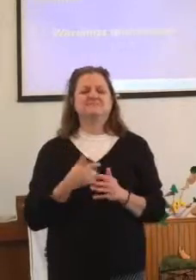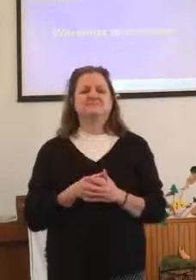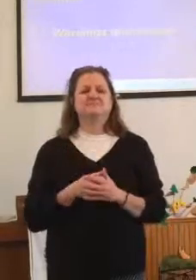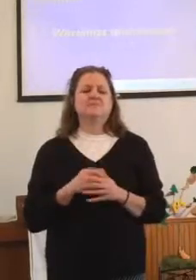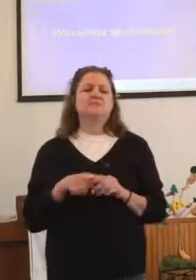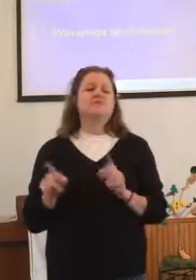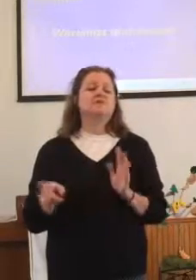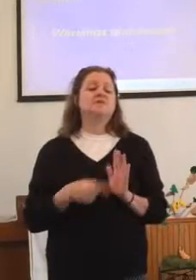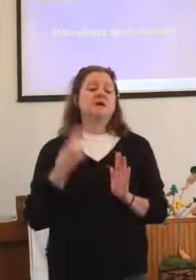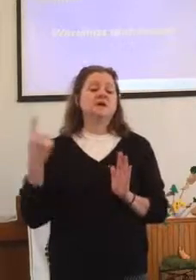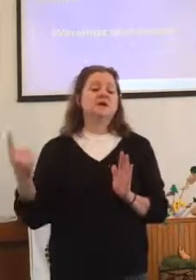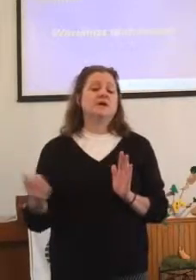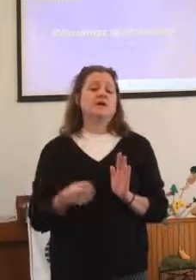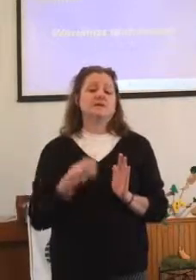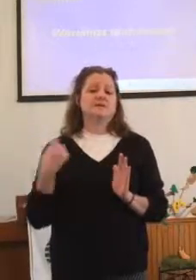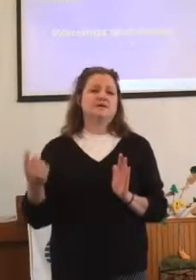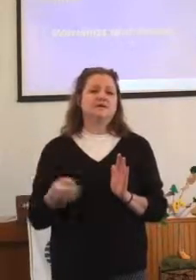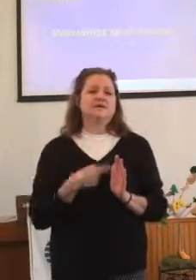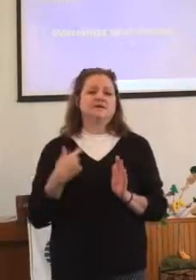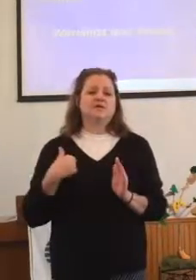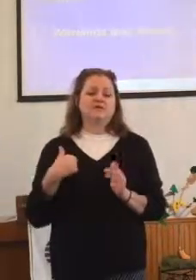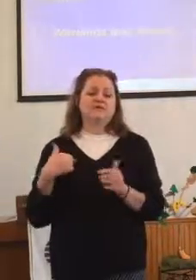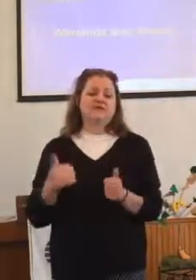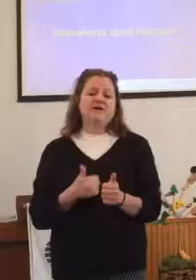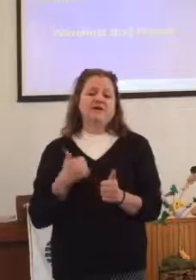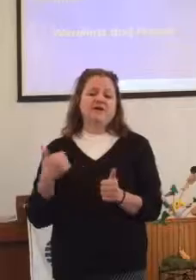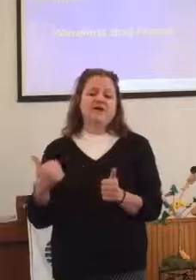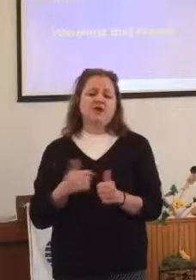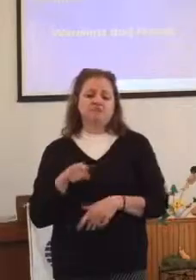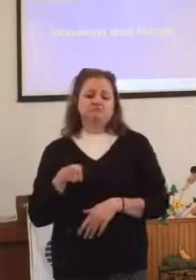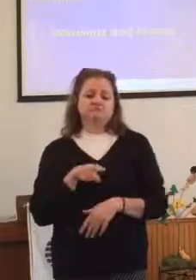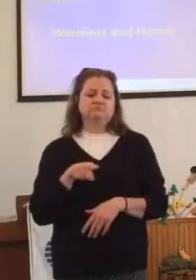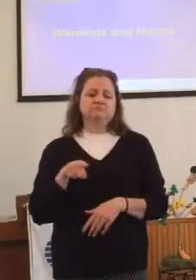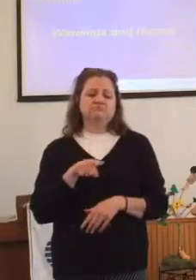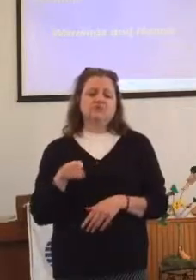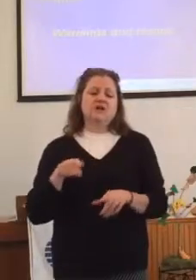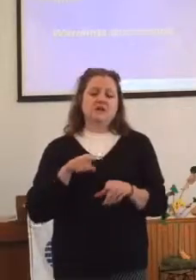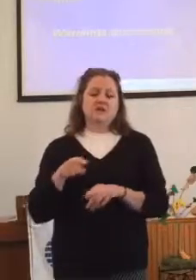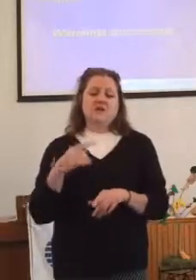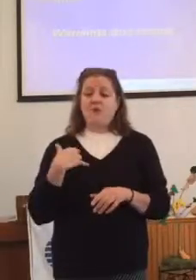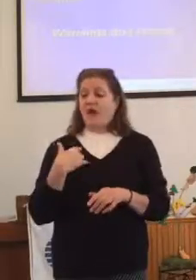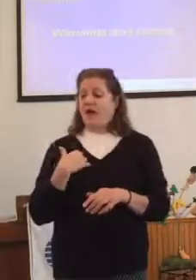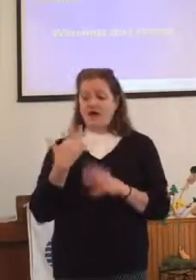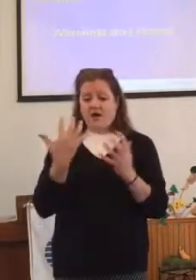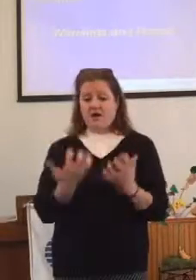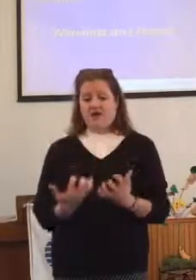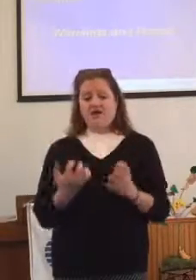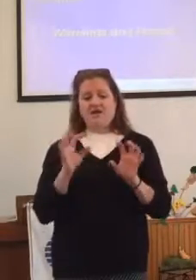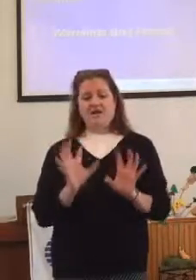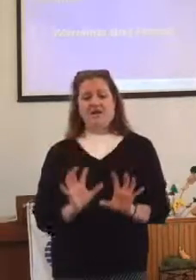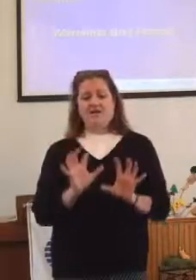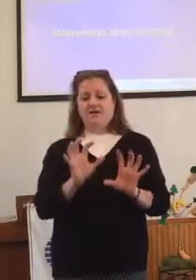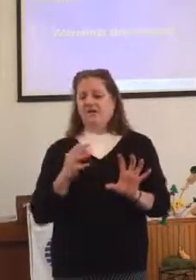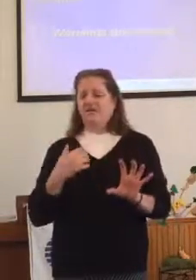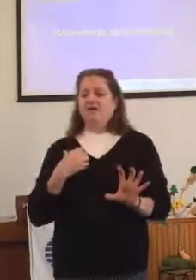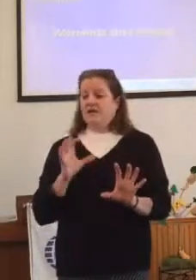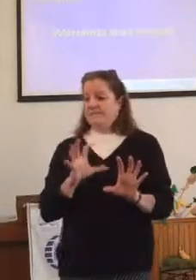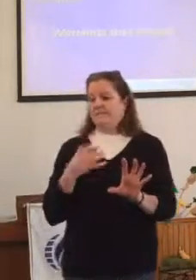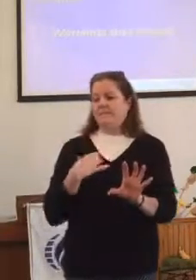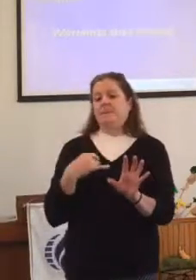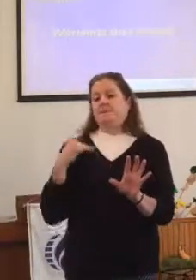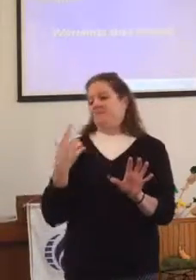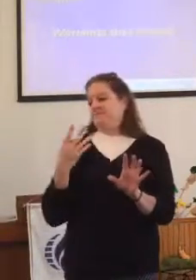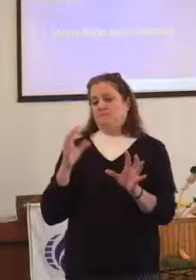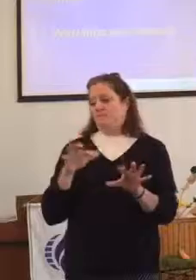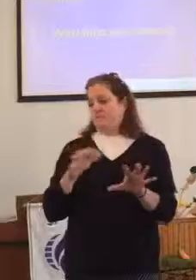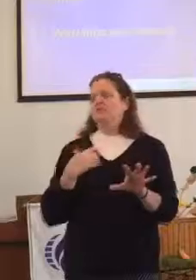Still, sometimes we follow a path because everyone else seems to be following that